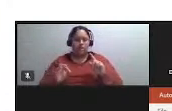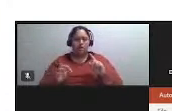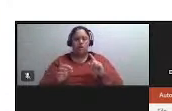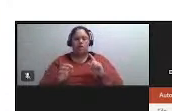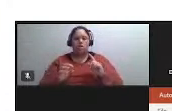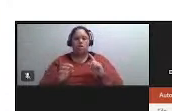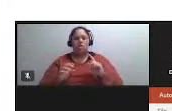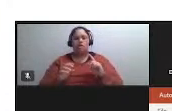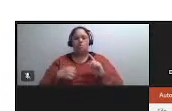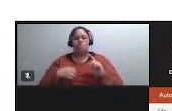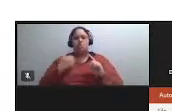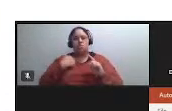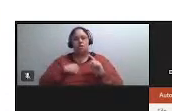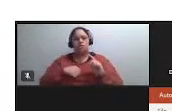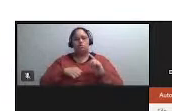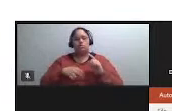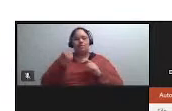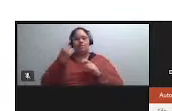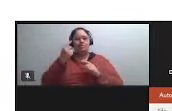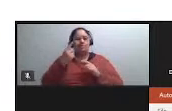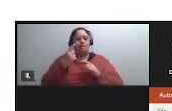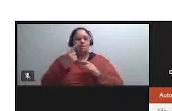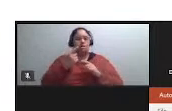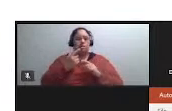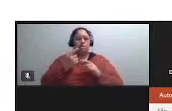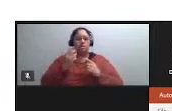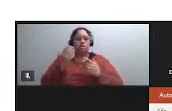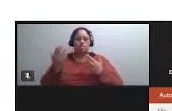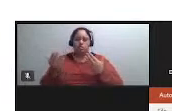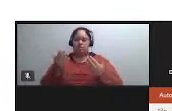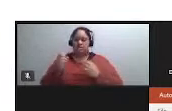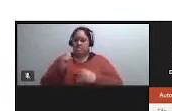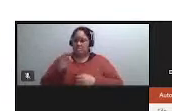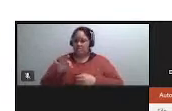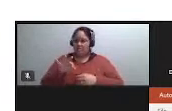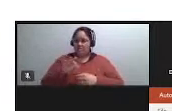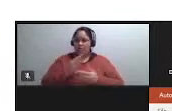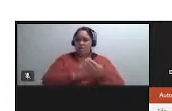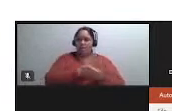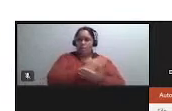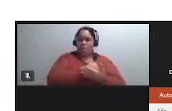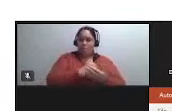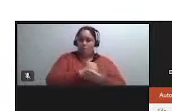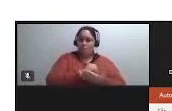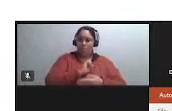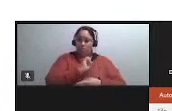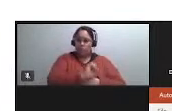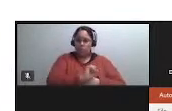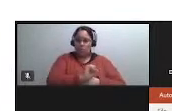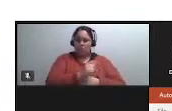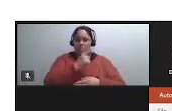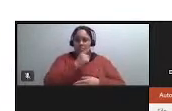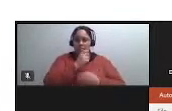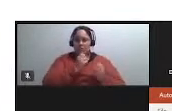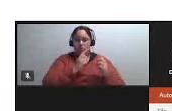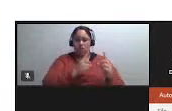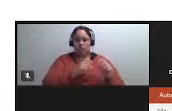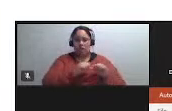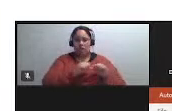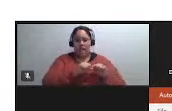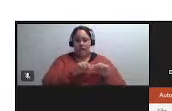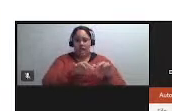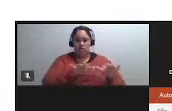try to get an explanation of if the procurement for the public education